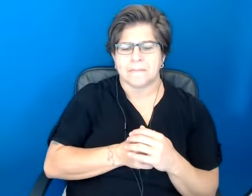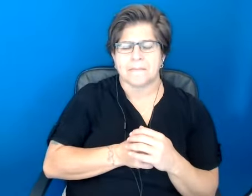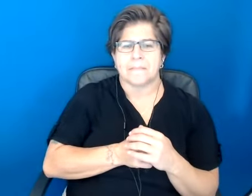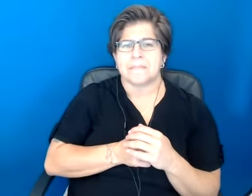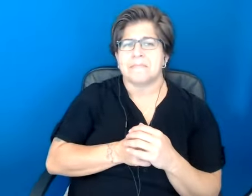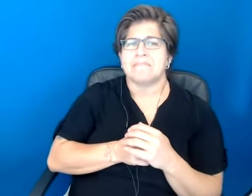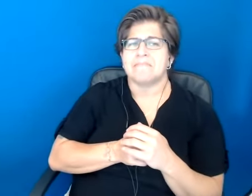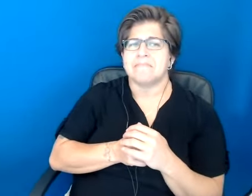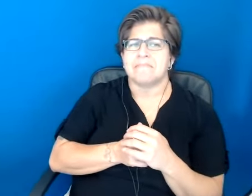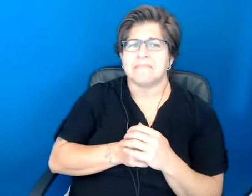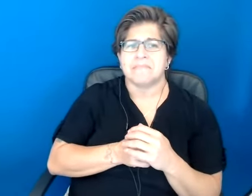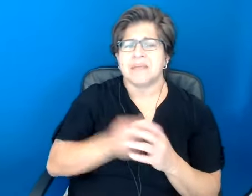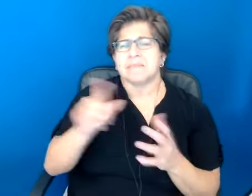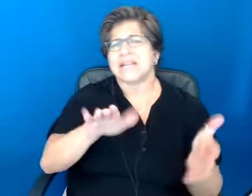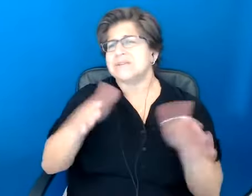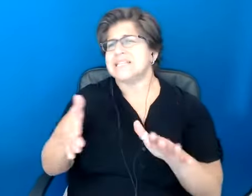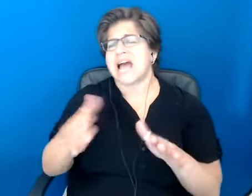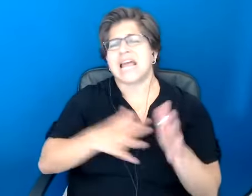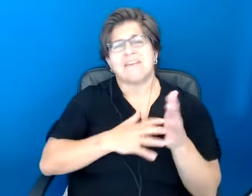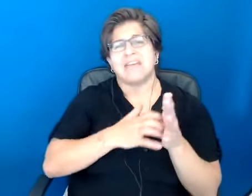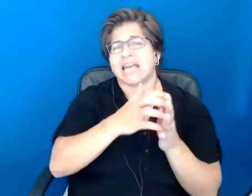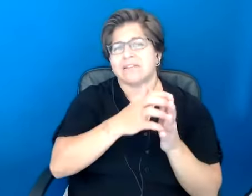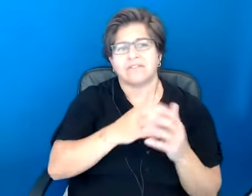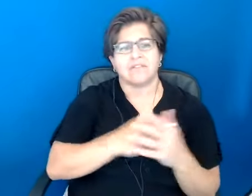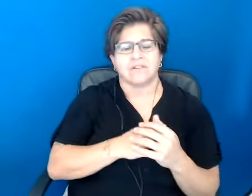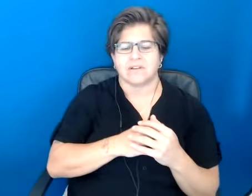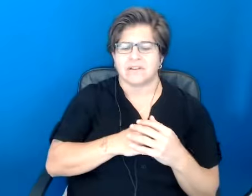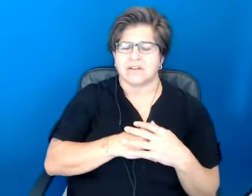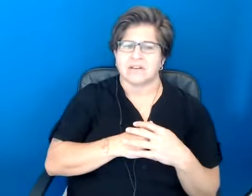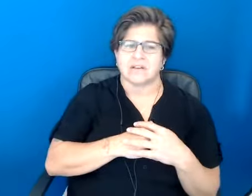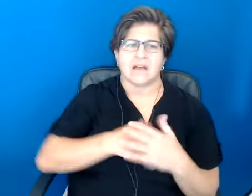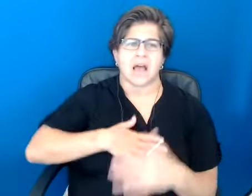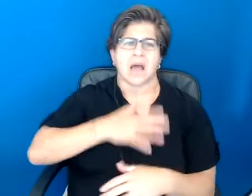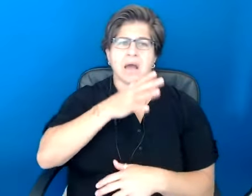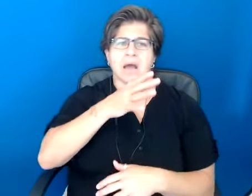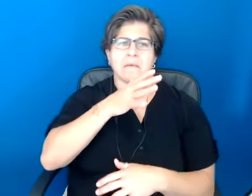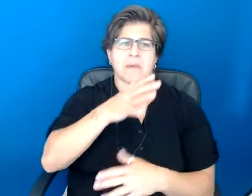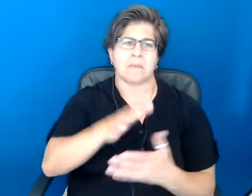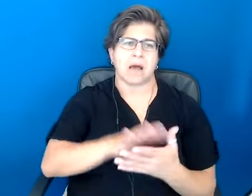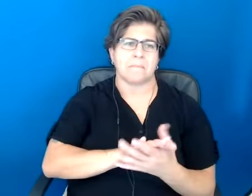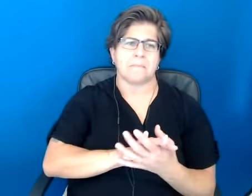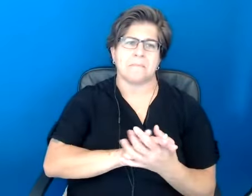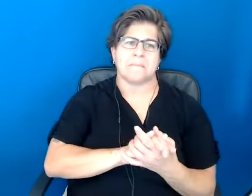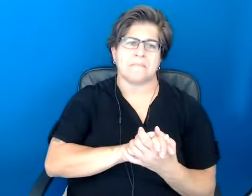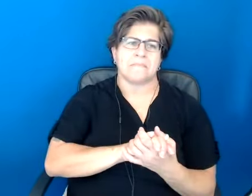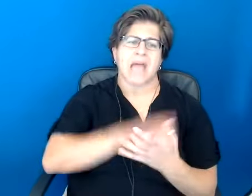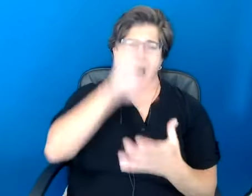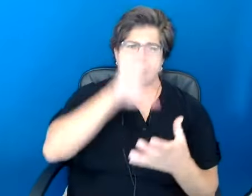able to be down there, massage his feet. I became a therapist and I massaged his feet when he was